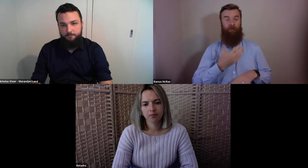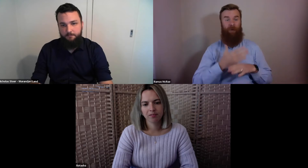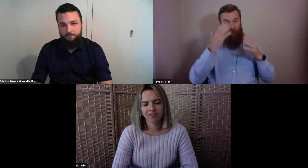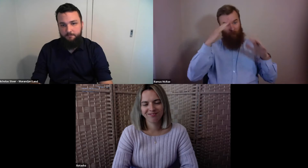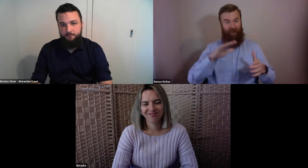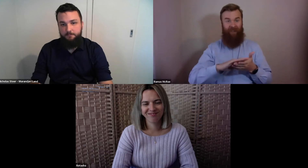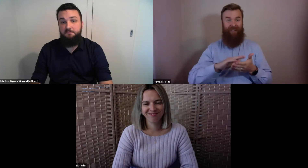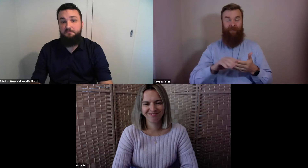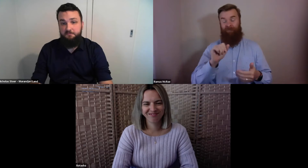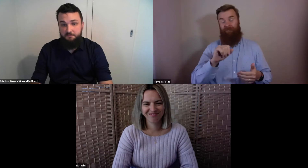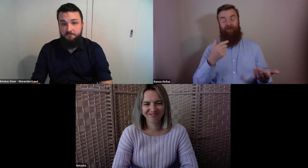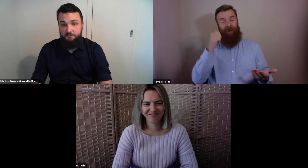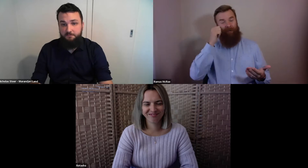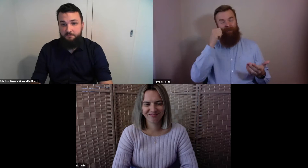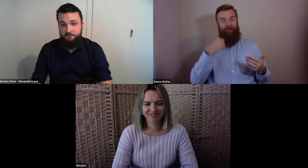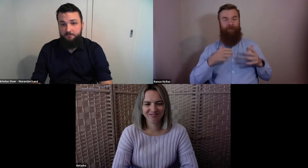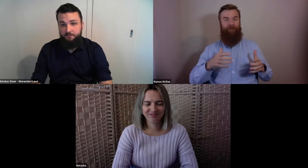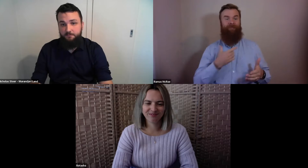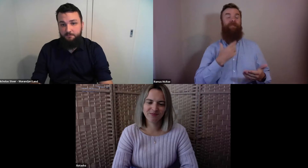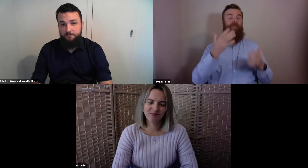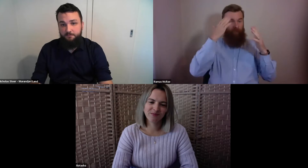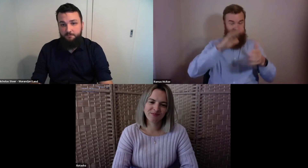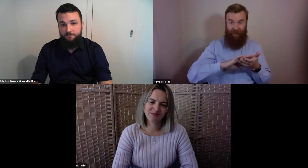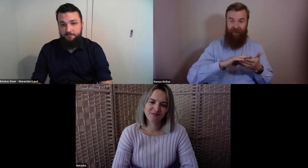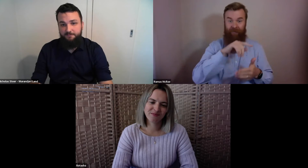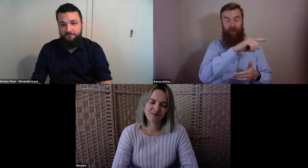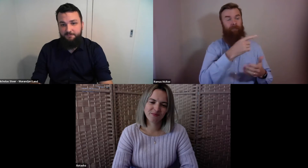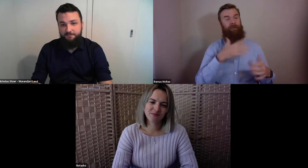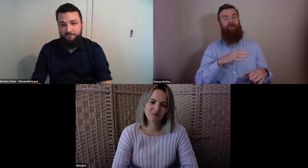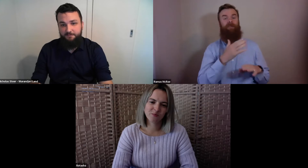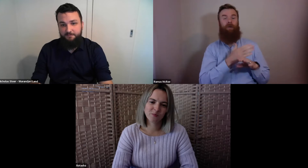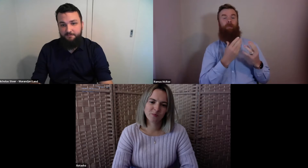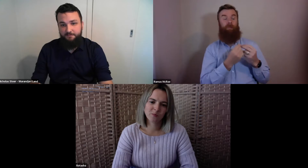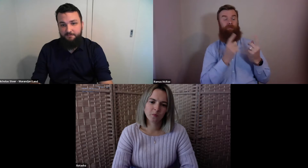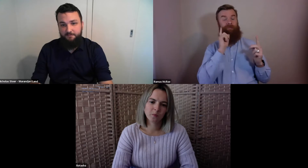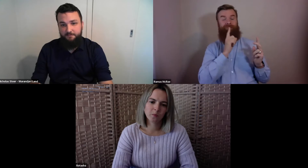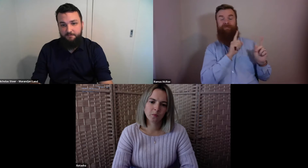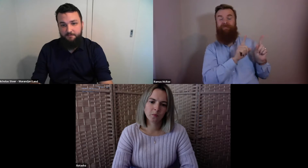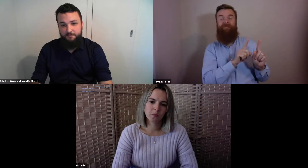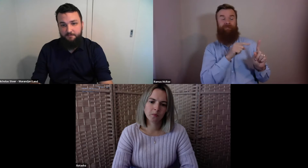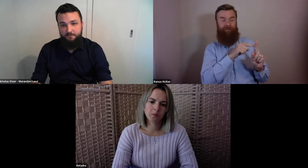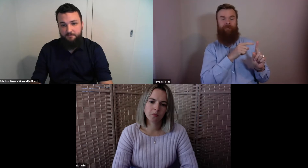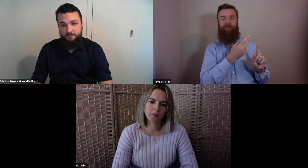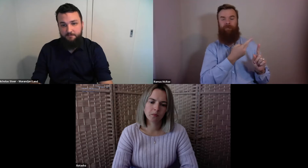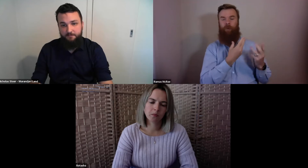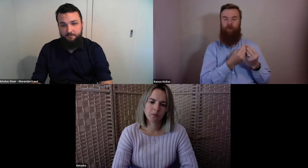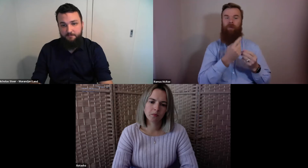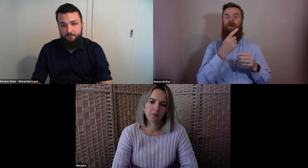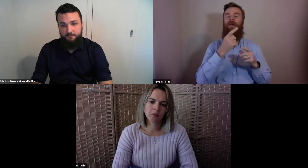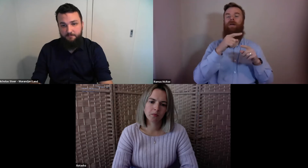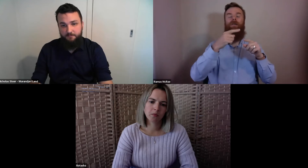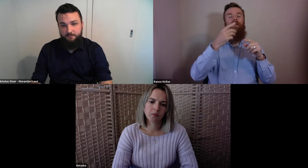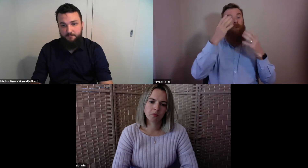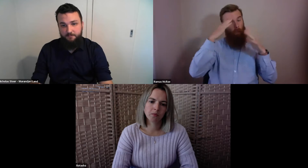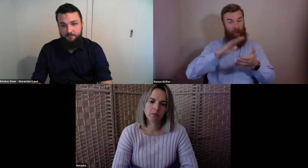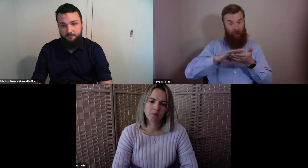as a cleaner. People used to be quite surprised when I'd say that. And so I